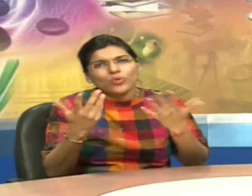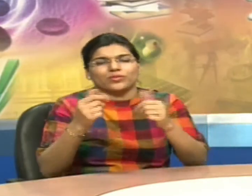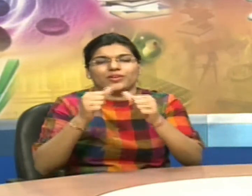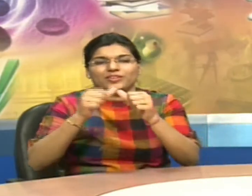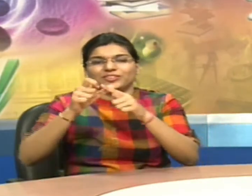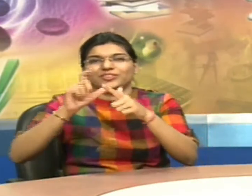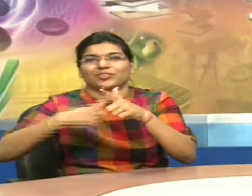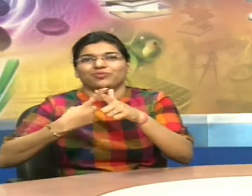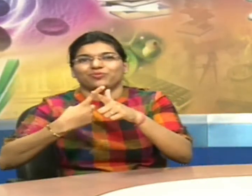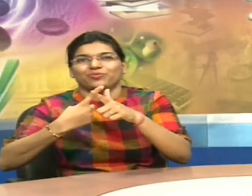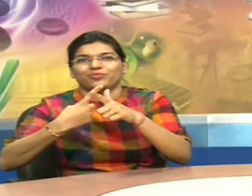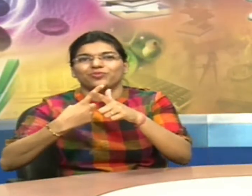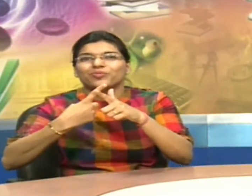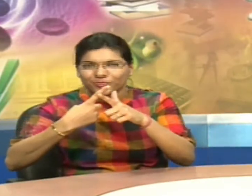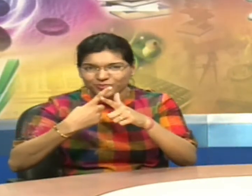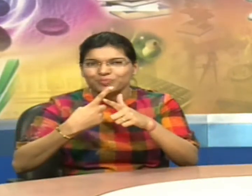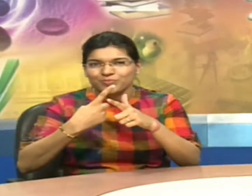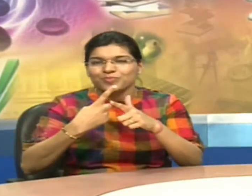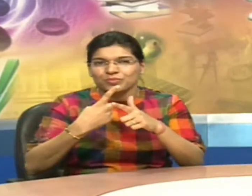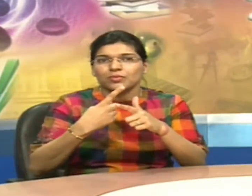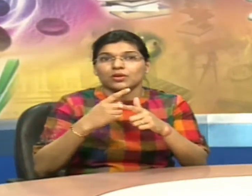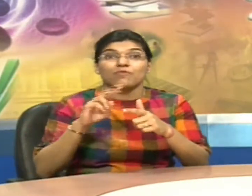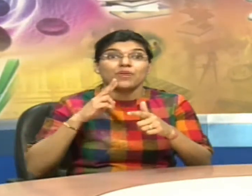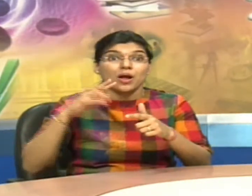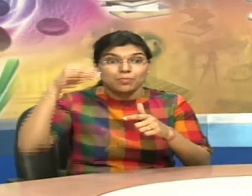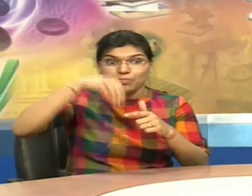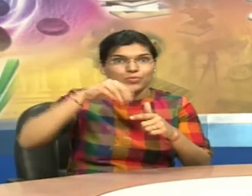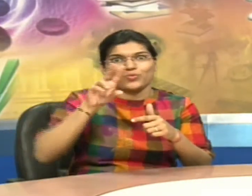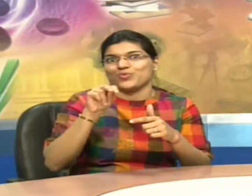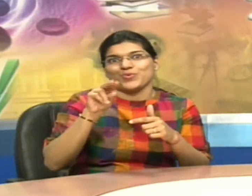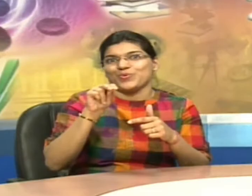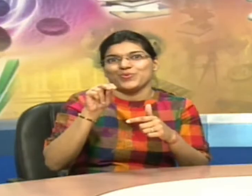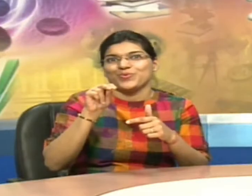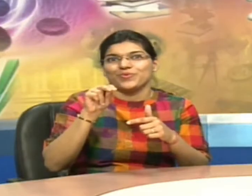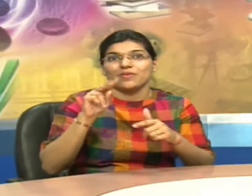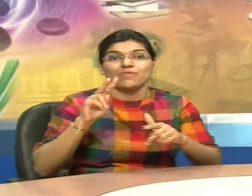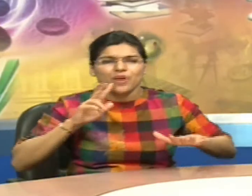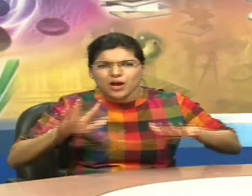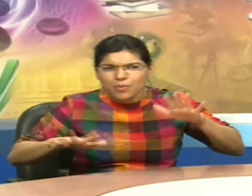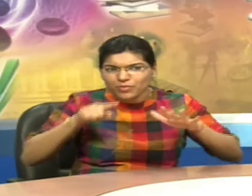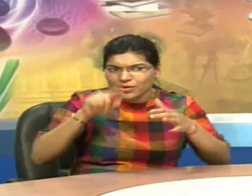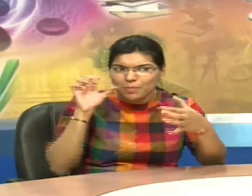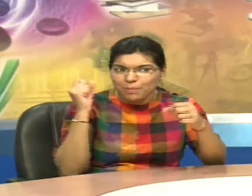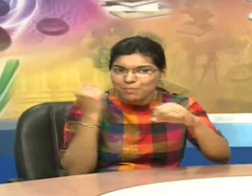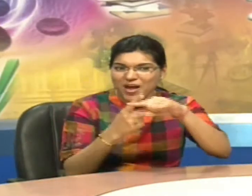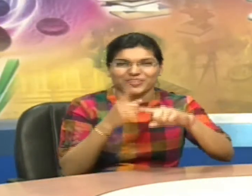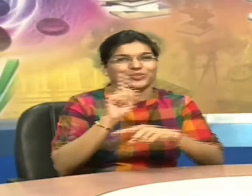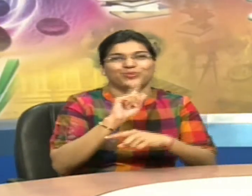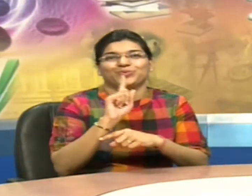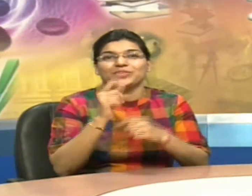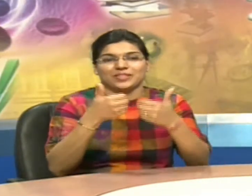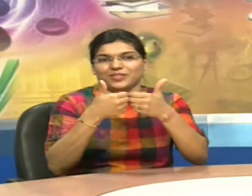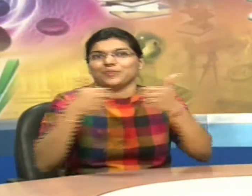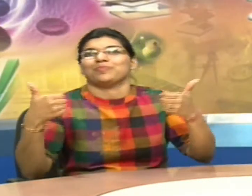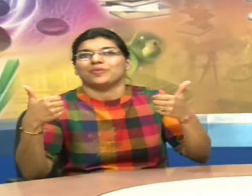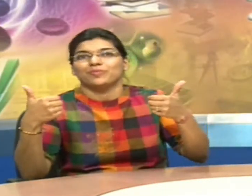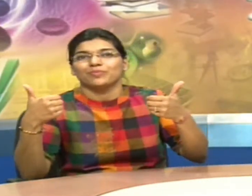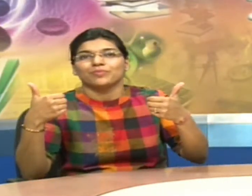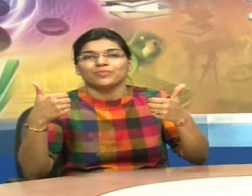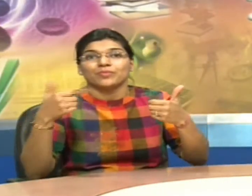with noun or adjectives. They won't be used with verb. They will not